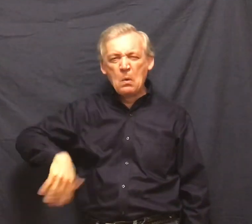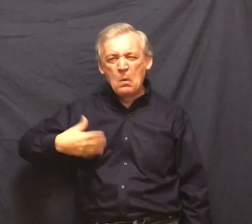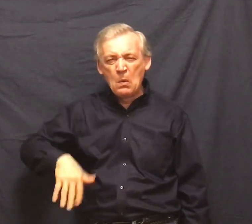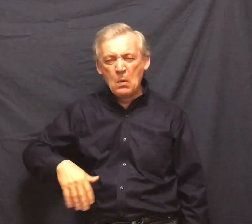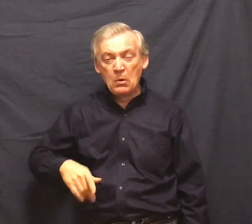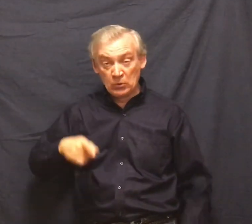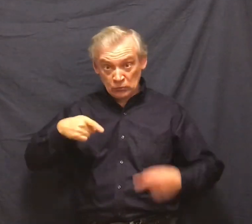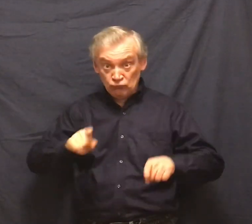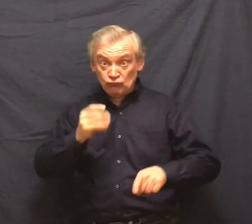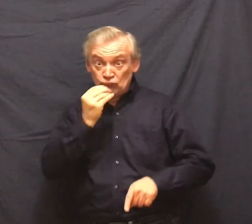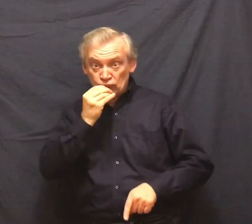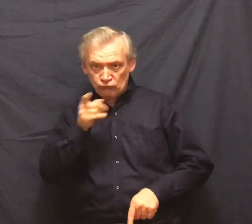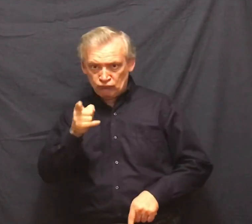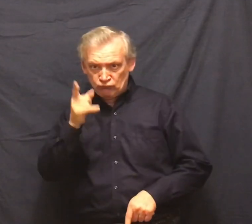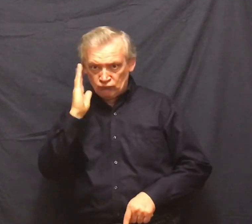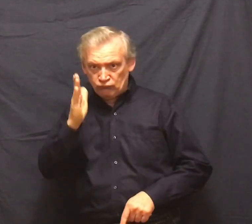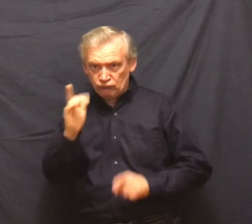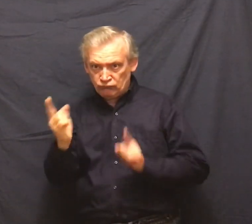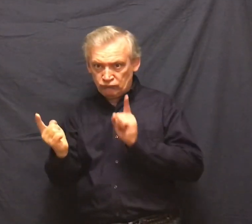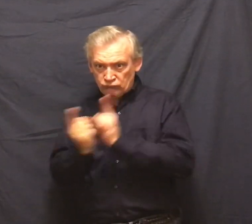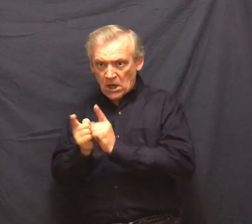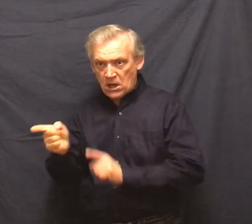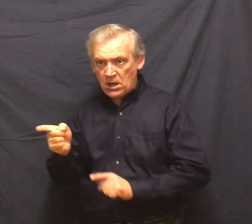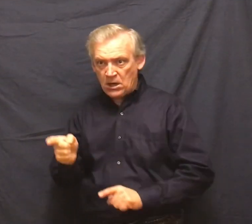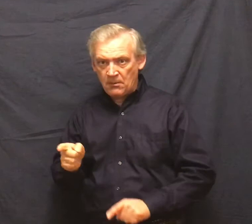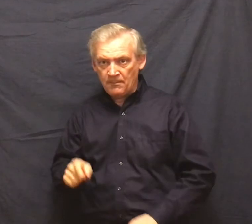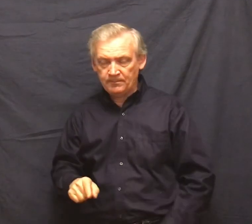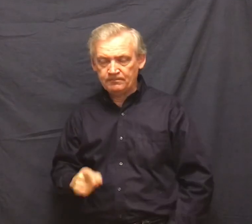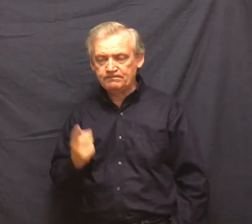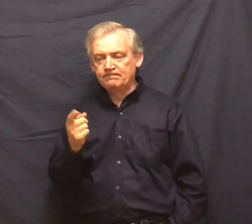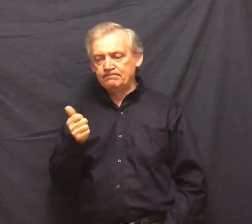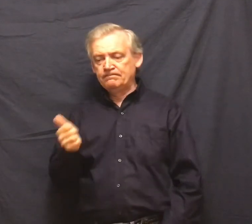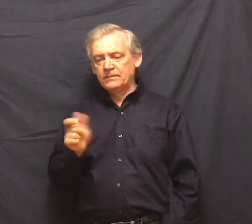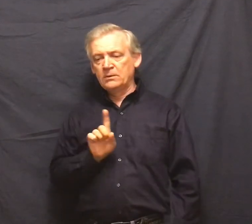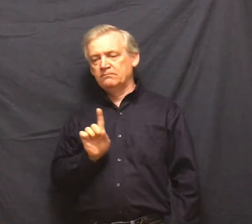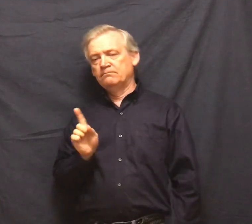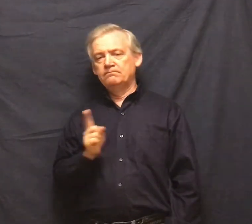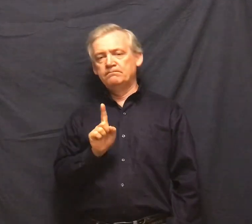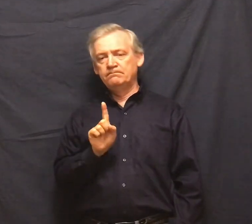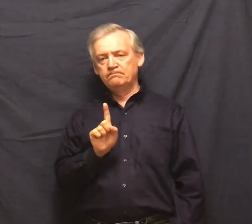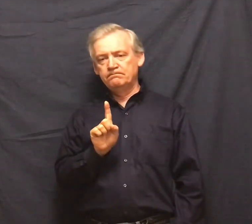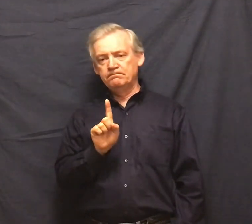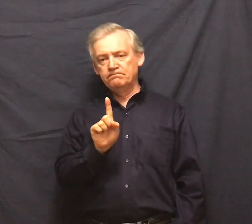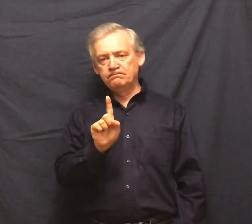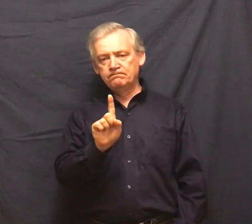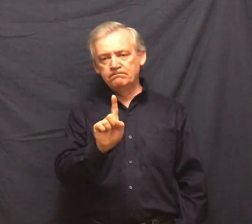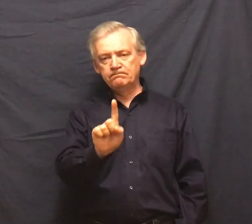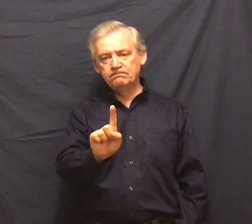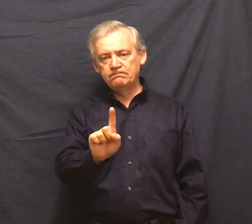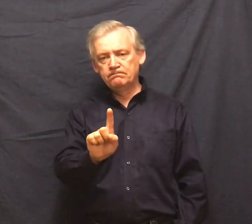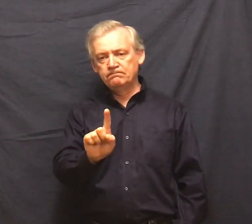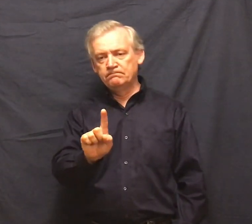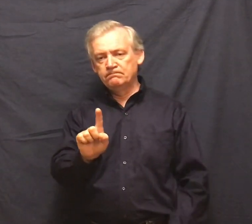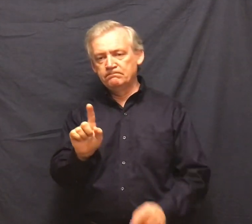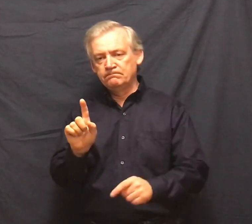He turned abruptly and went to the door. But before he went out, he turned and looked for a long moment at the two men.